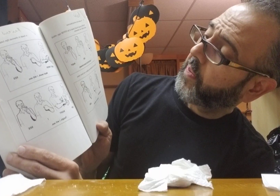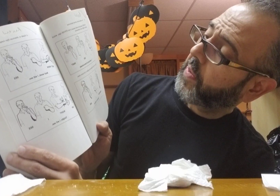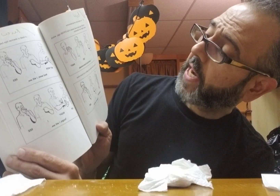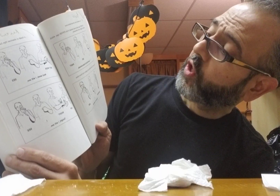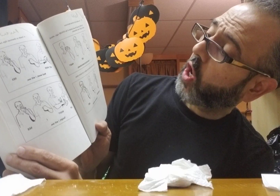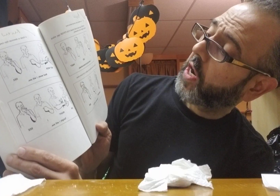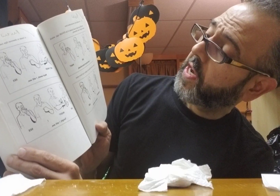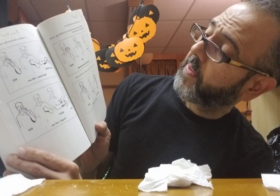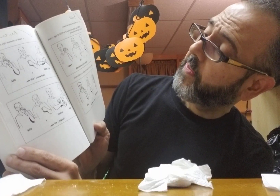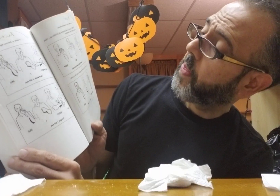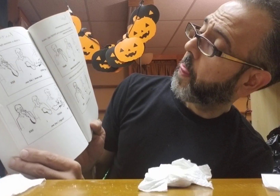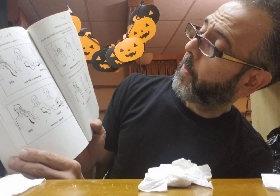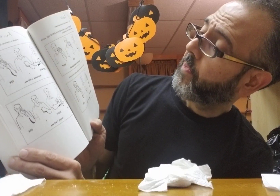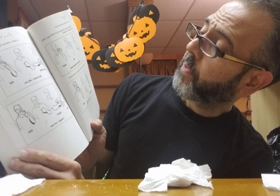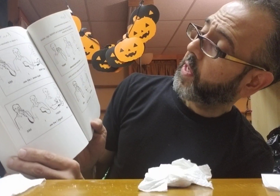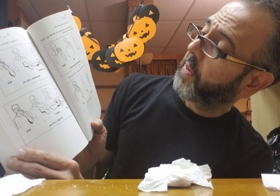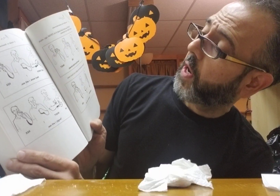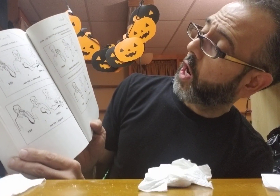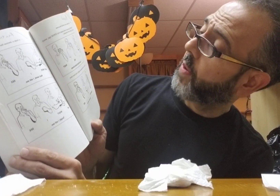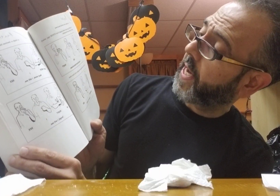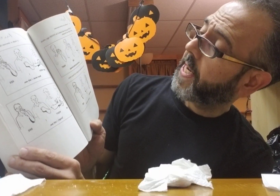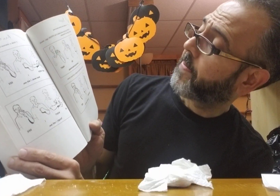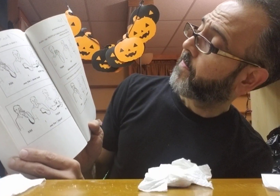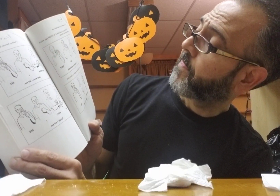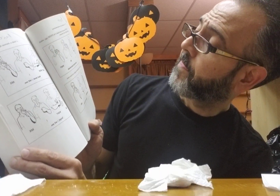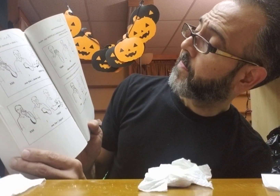I saw him already.